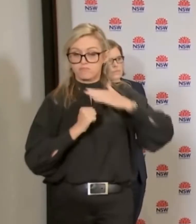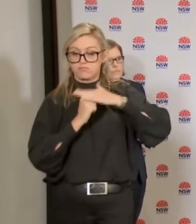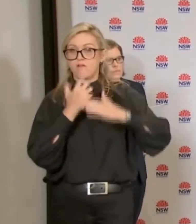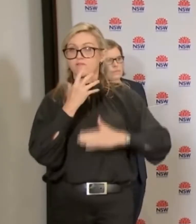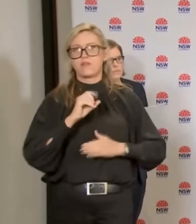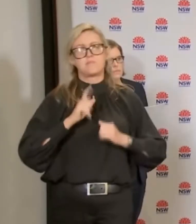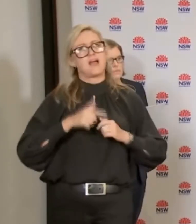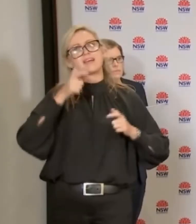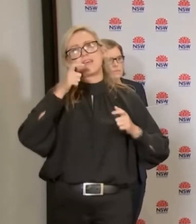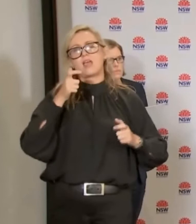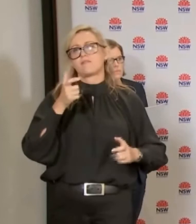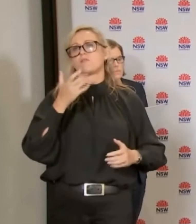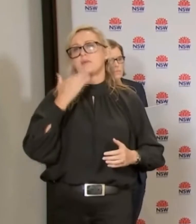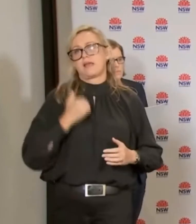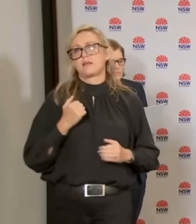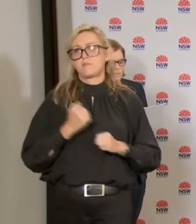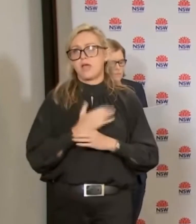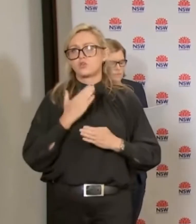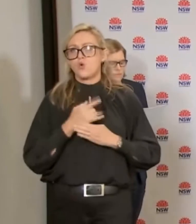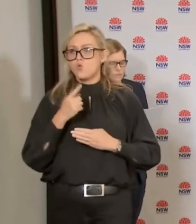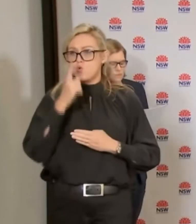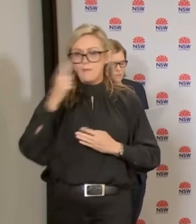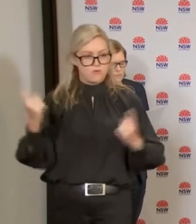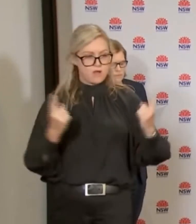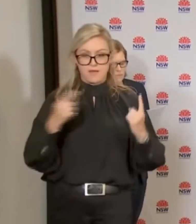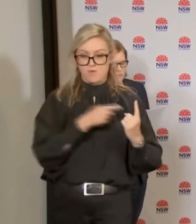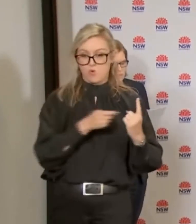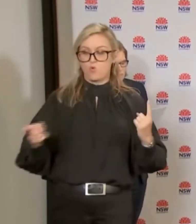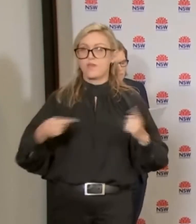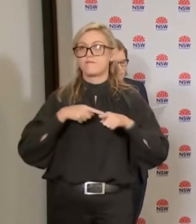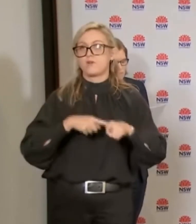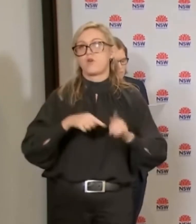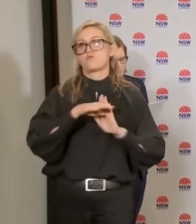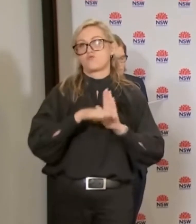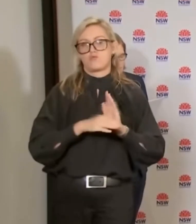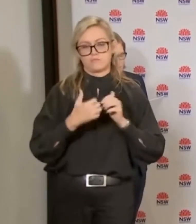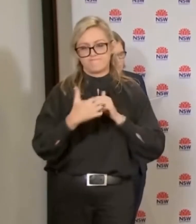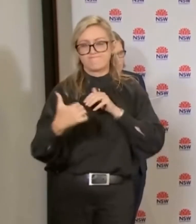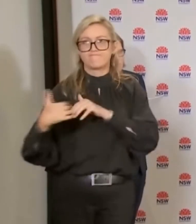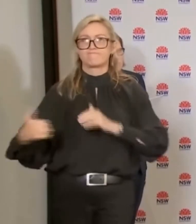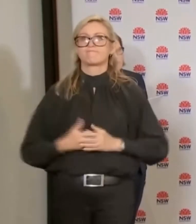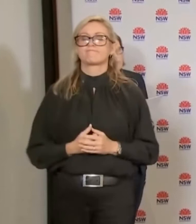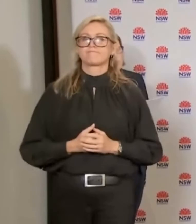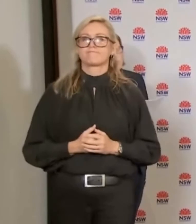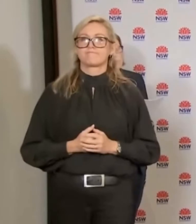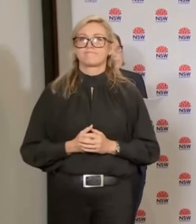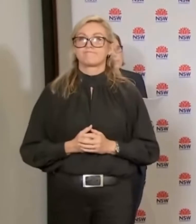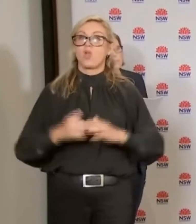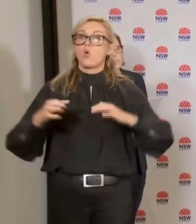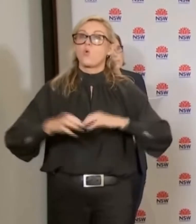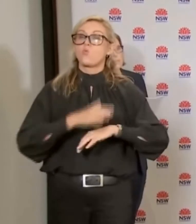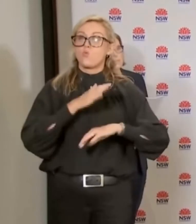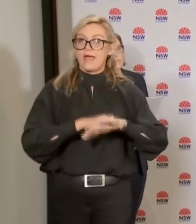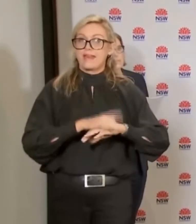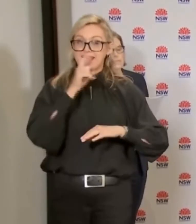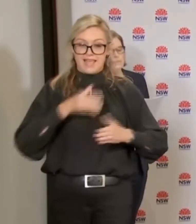caution, and you need to make sure that everybody is following the COVID rules. In relation to weddings, you can now have 30 people on the